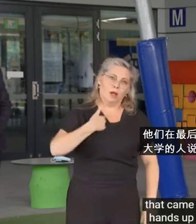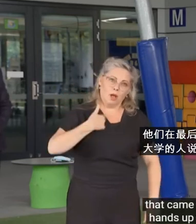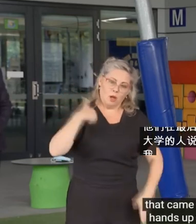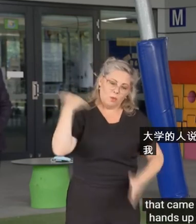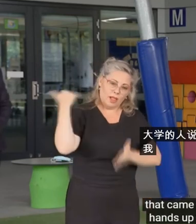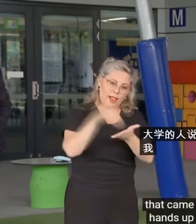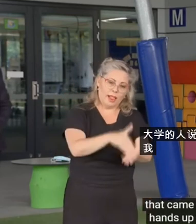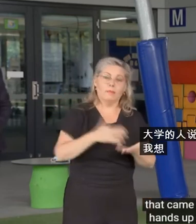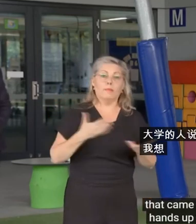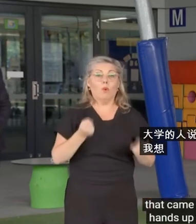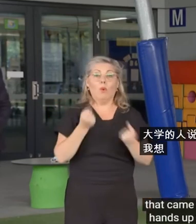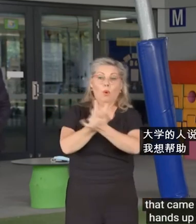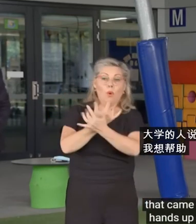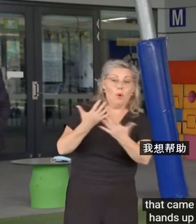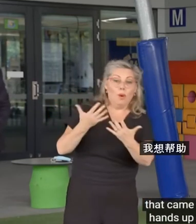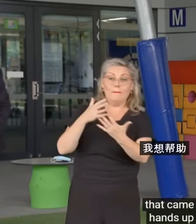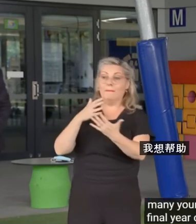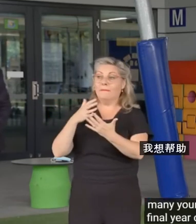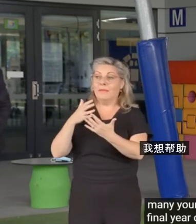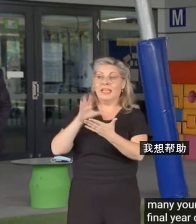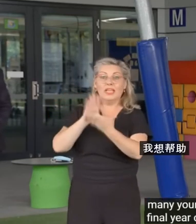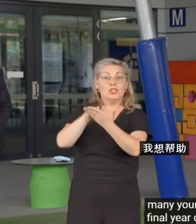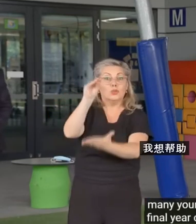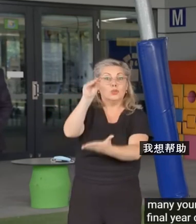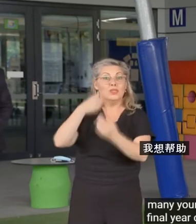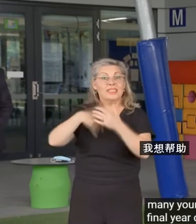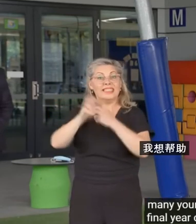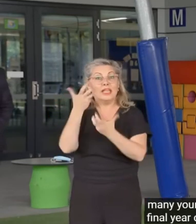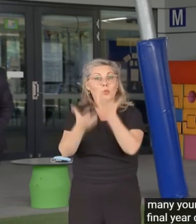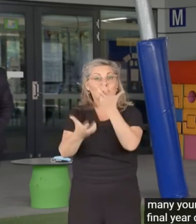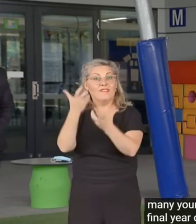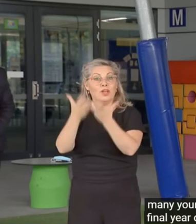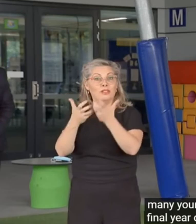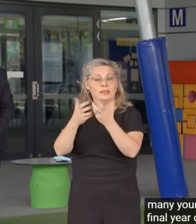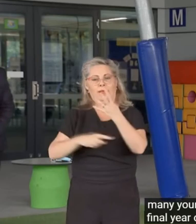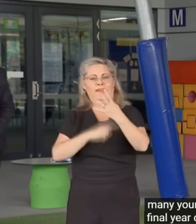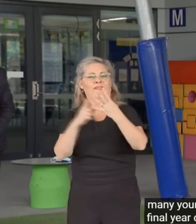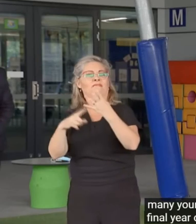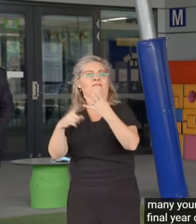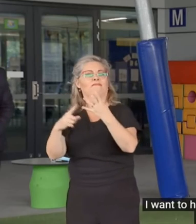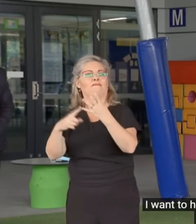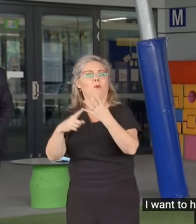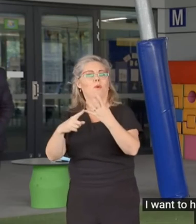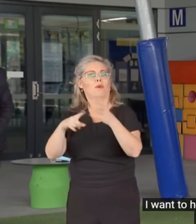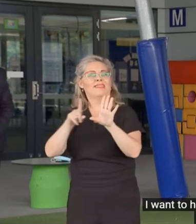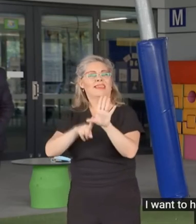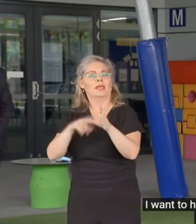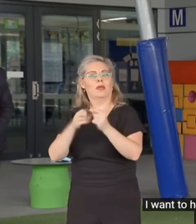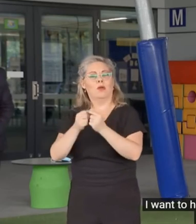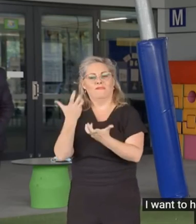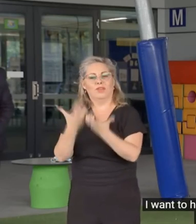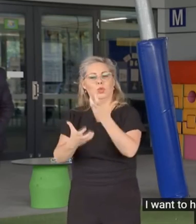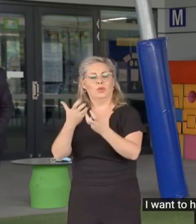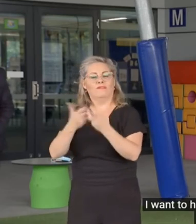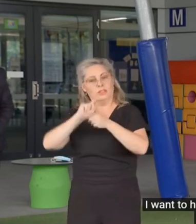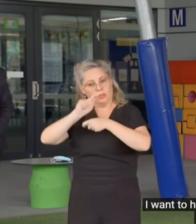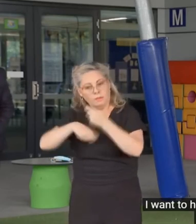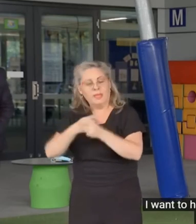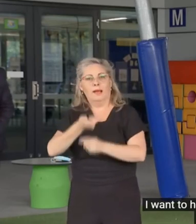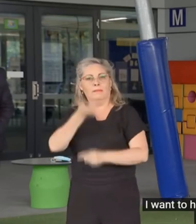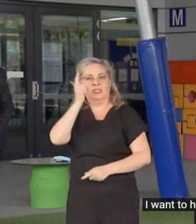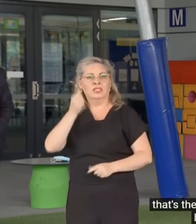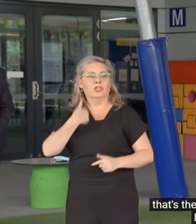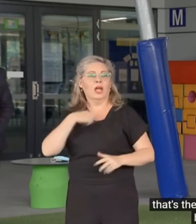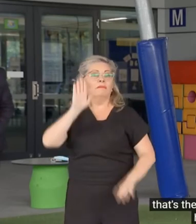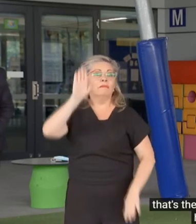university saying, I want to help you, I want to be part of it. That's the great spirit that's helped us get schools back open on the first day. So